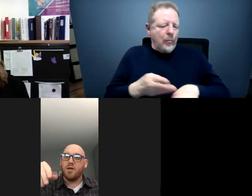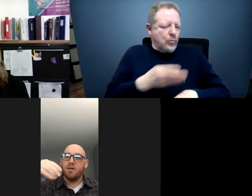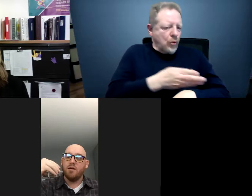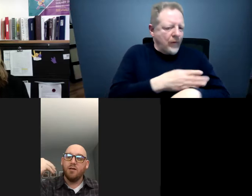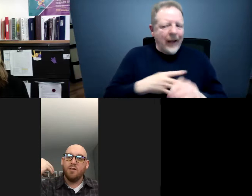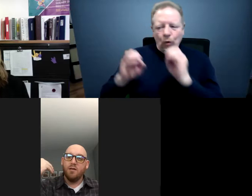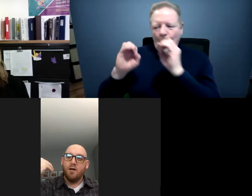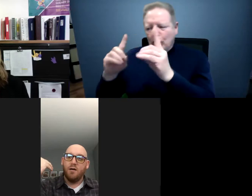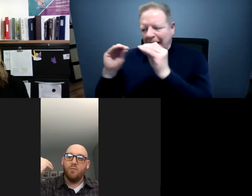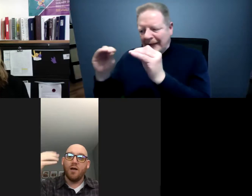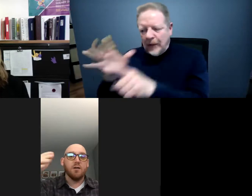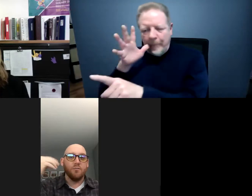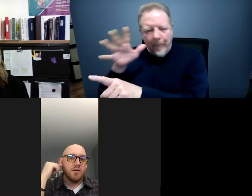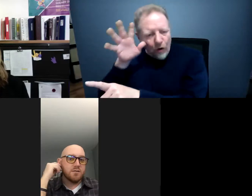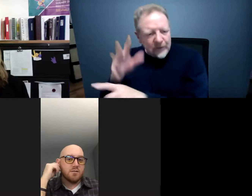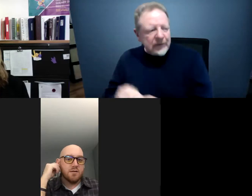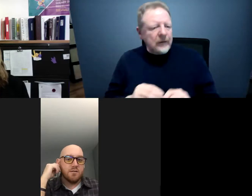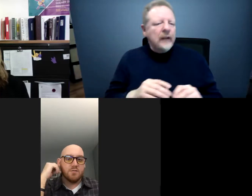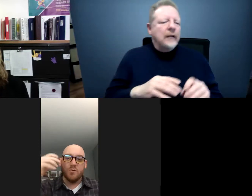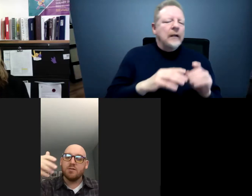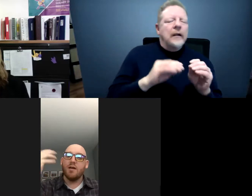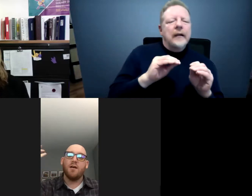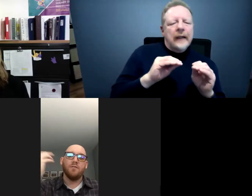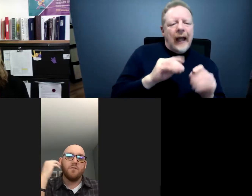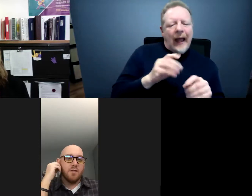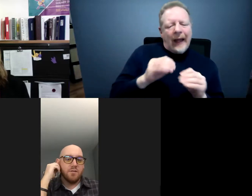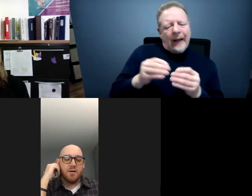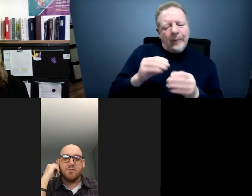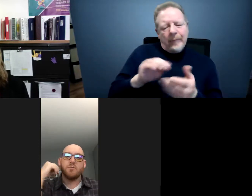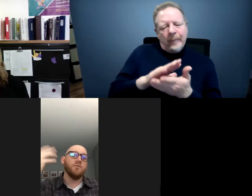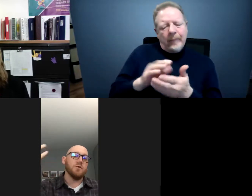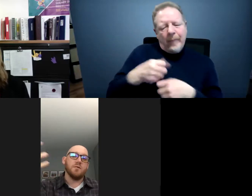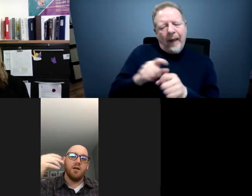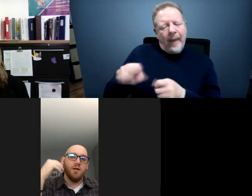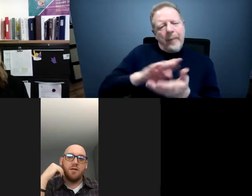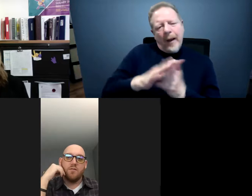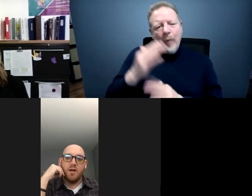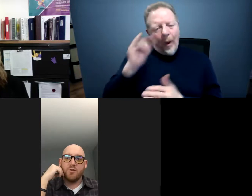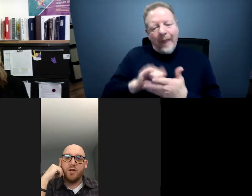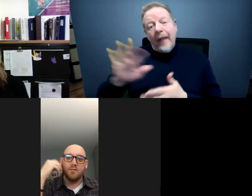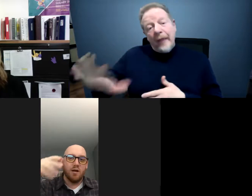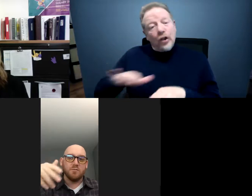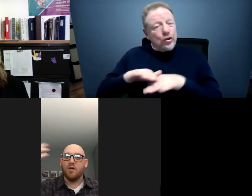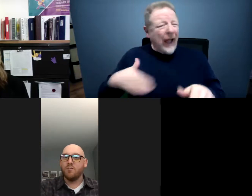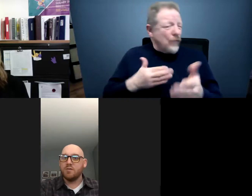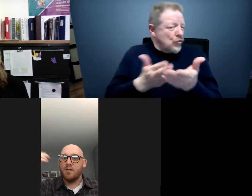educate what kind of right the students have in the doctor's office, and even educate the doctor's office